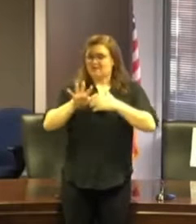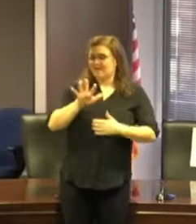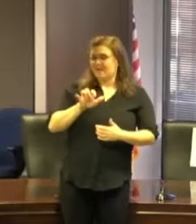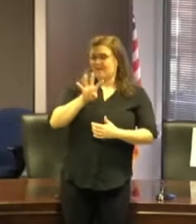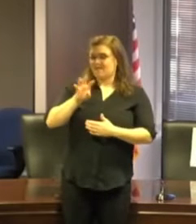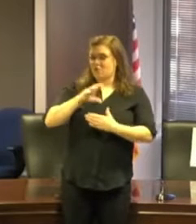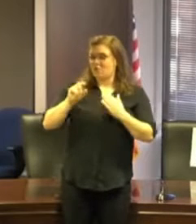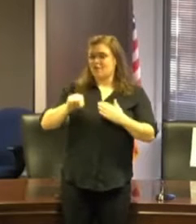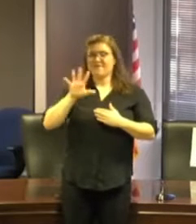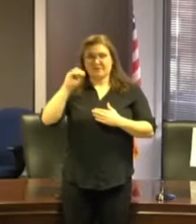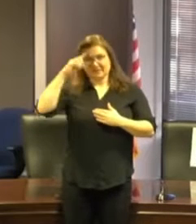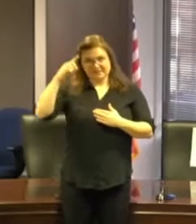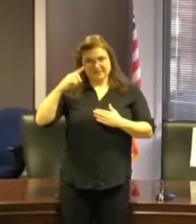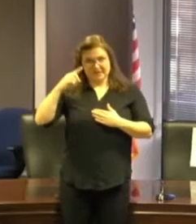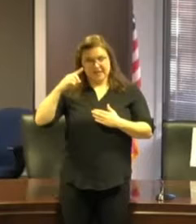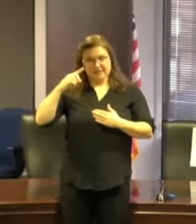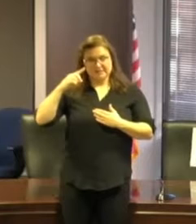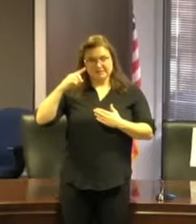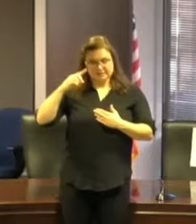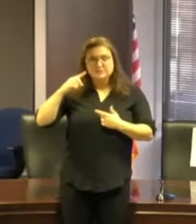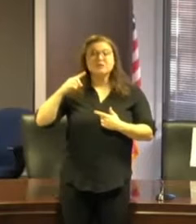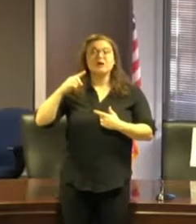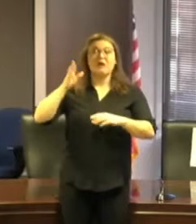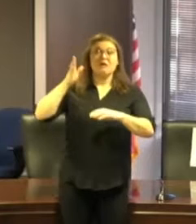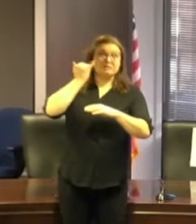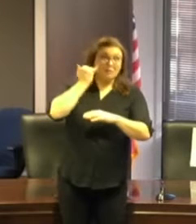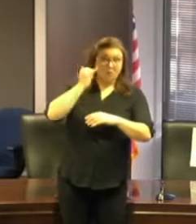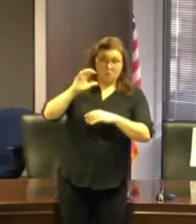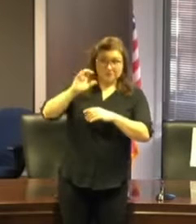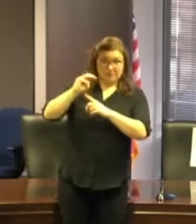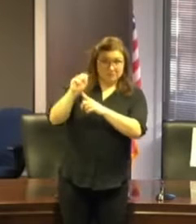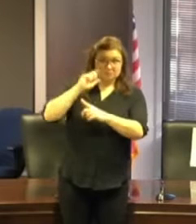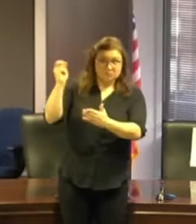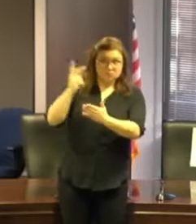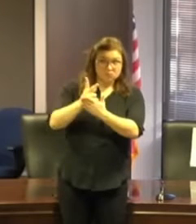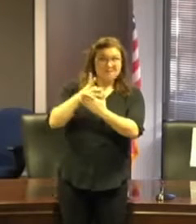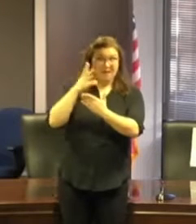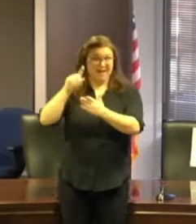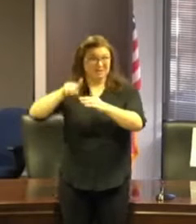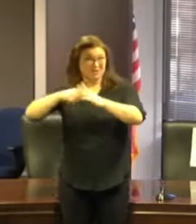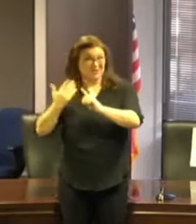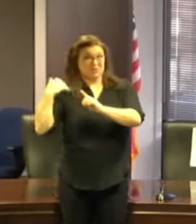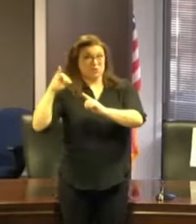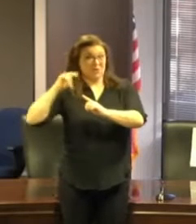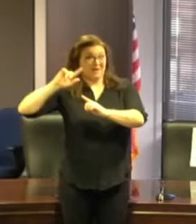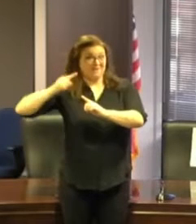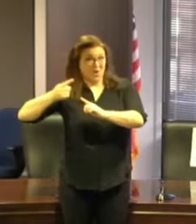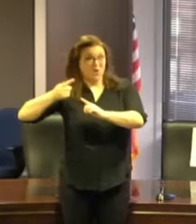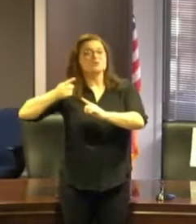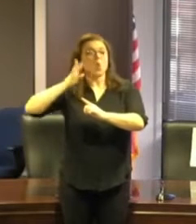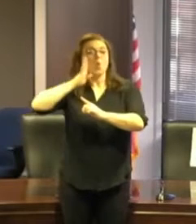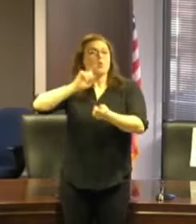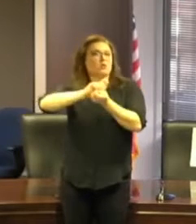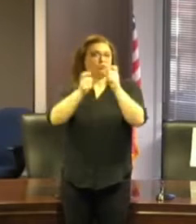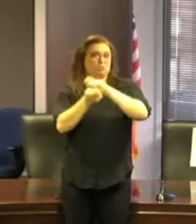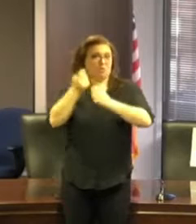$540.55. And pending CMS approval with an effective date of July 1, the daily mechanical ventilator per diem